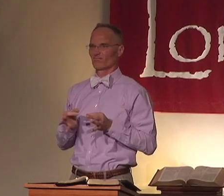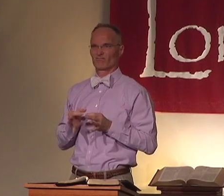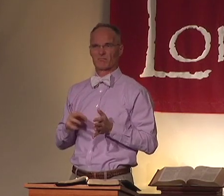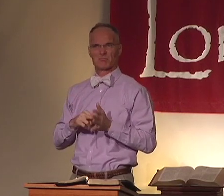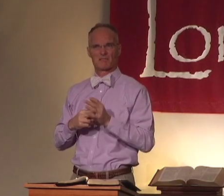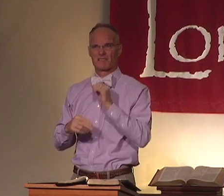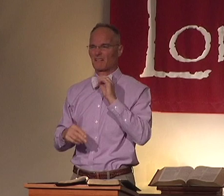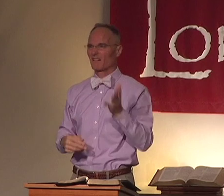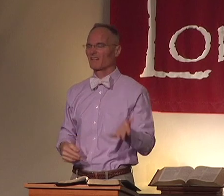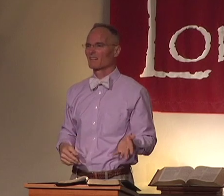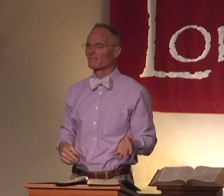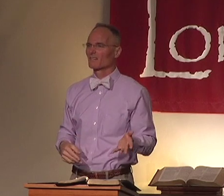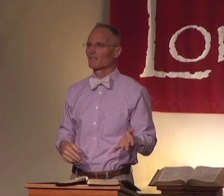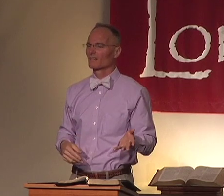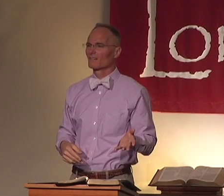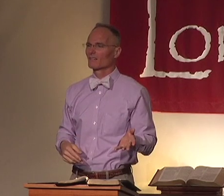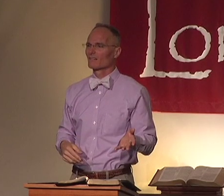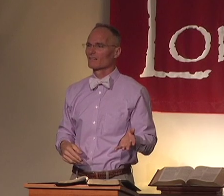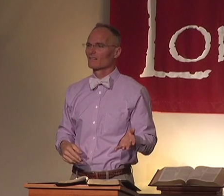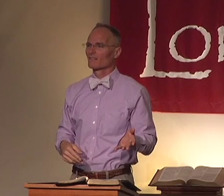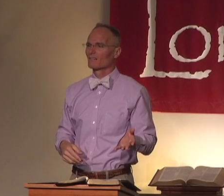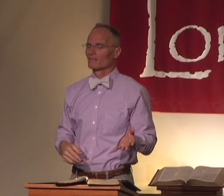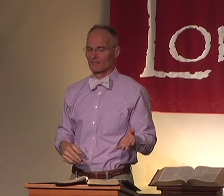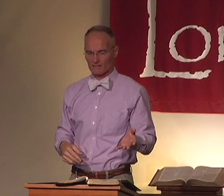life was really meaningless.